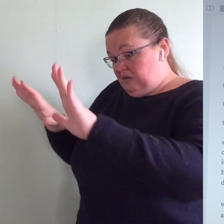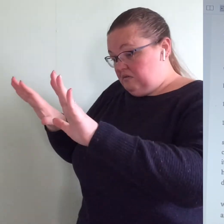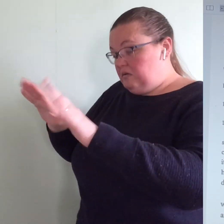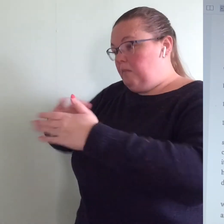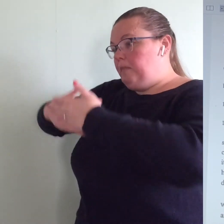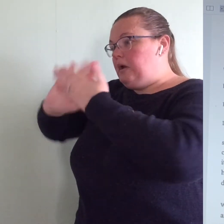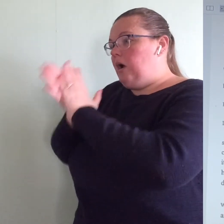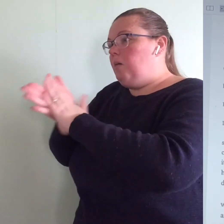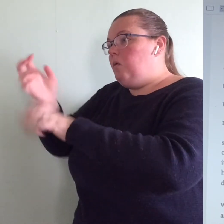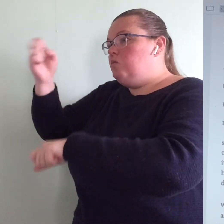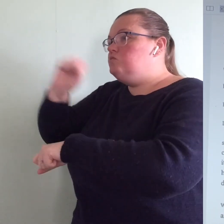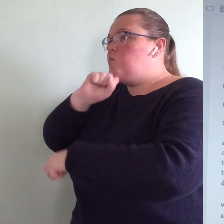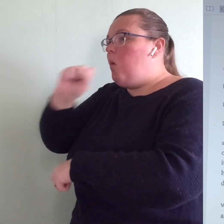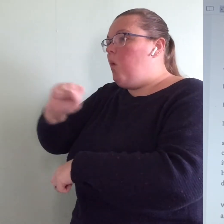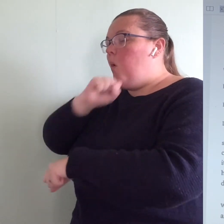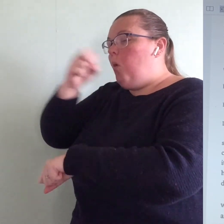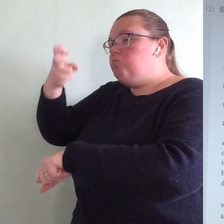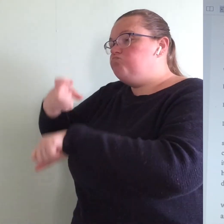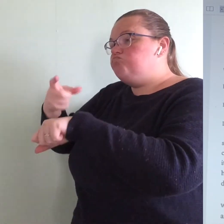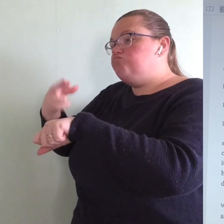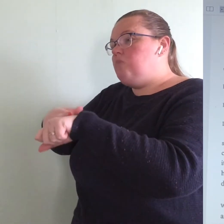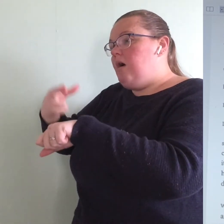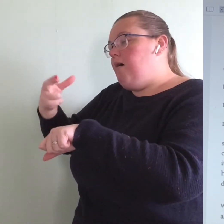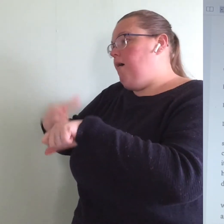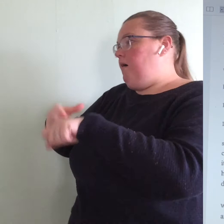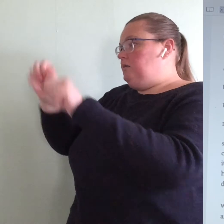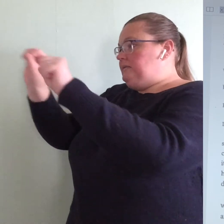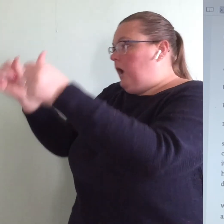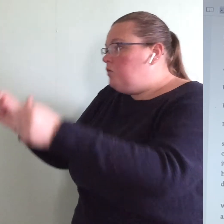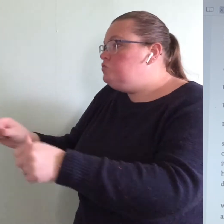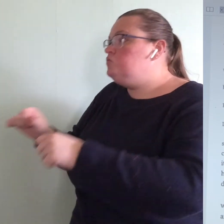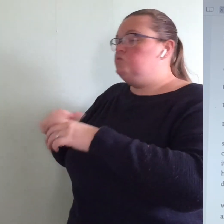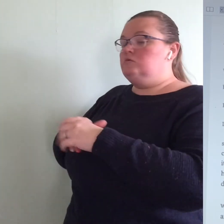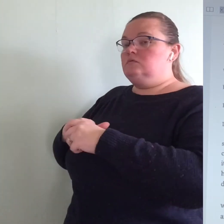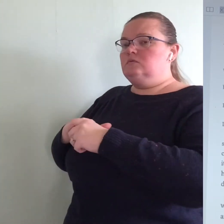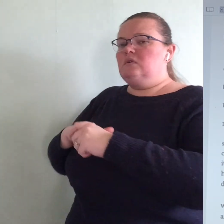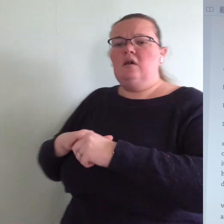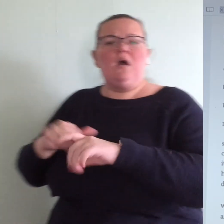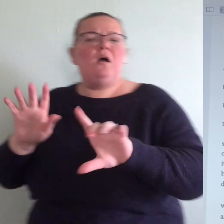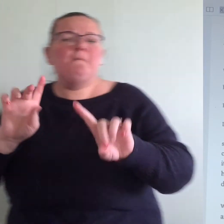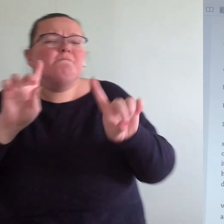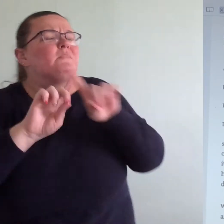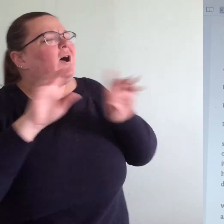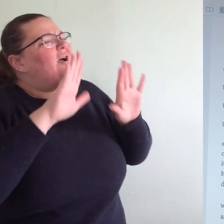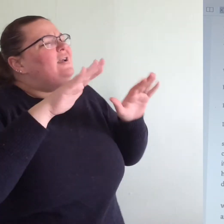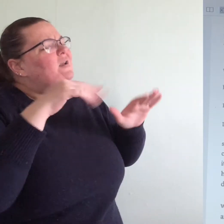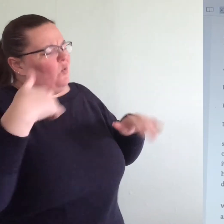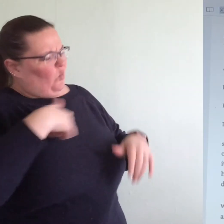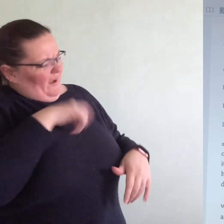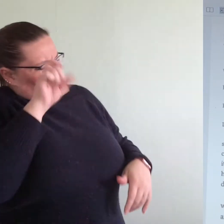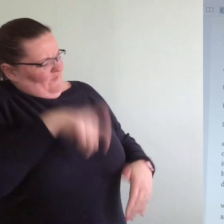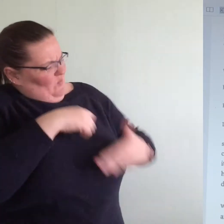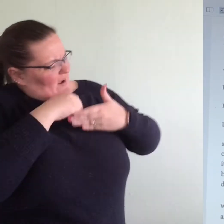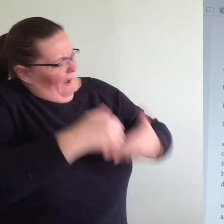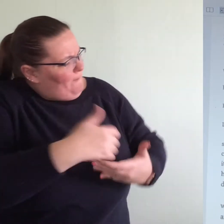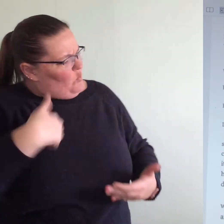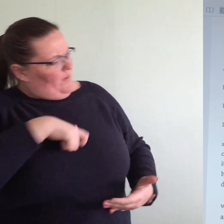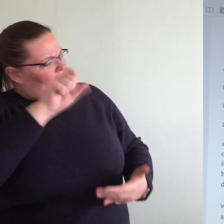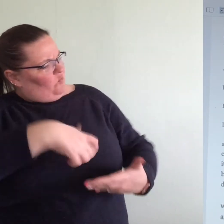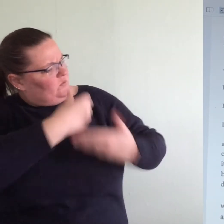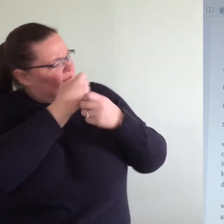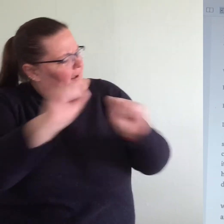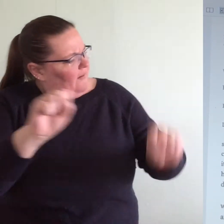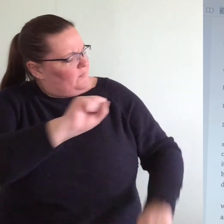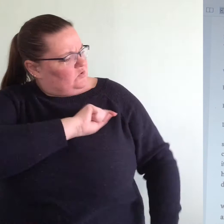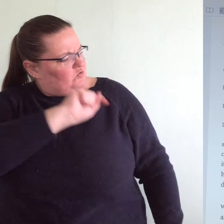shuddered. Into stone. But Mr. Beaver, said Lucy, can't we? We must do something to